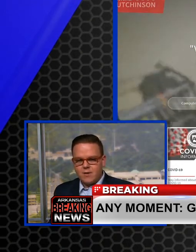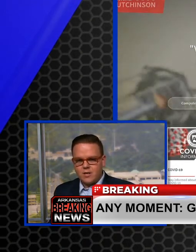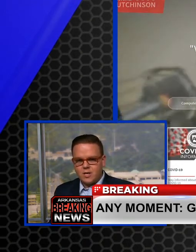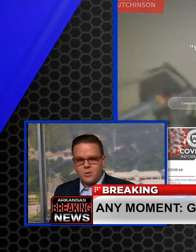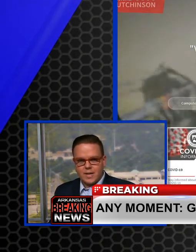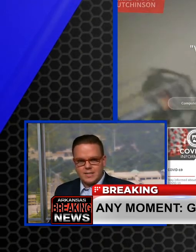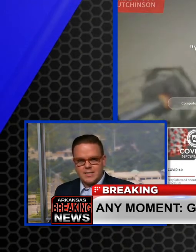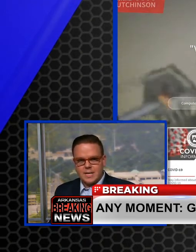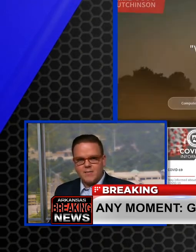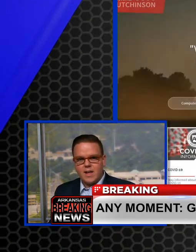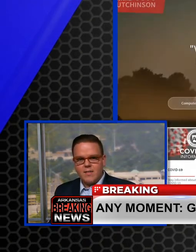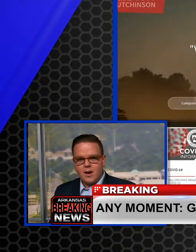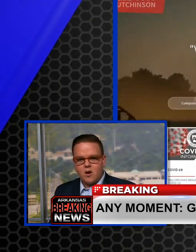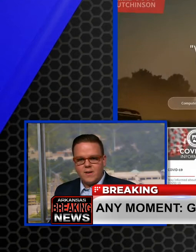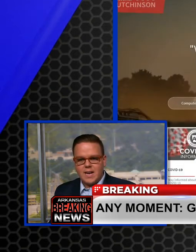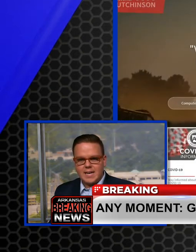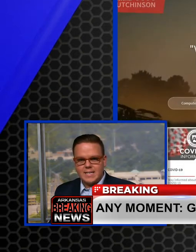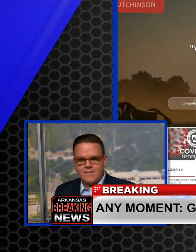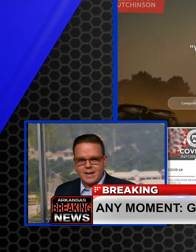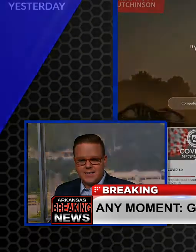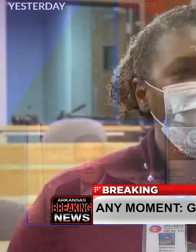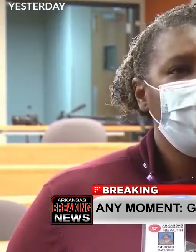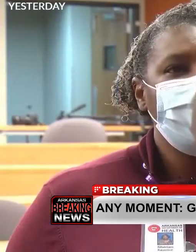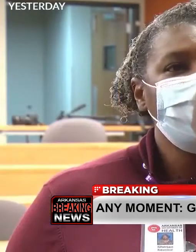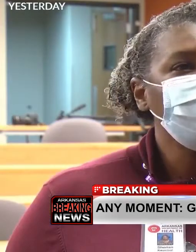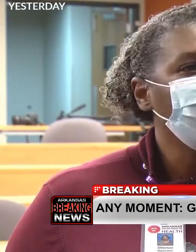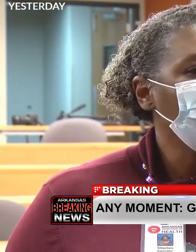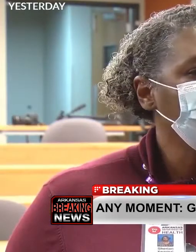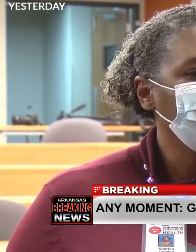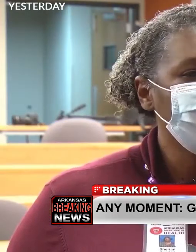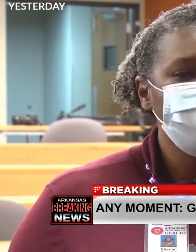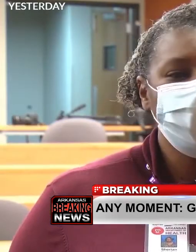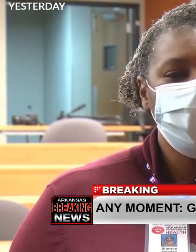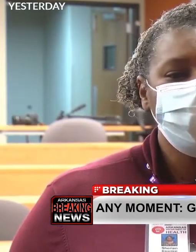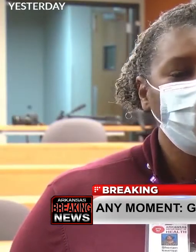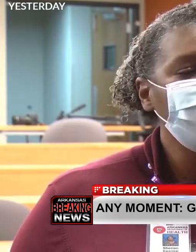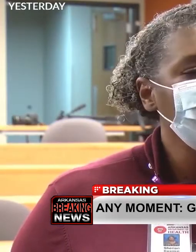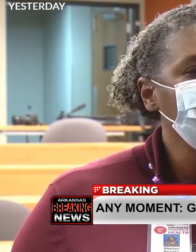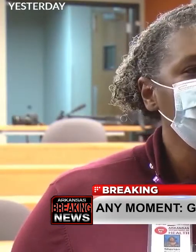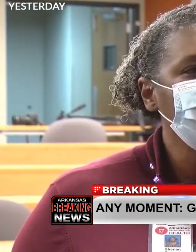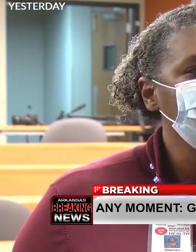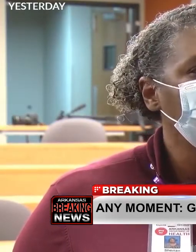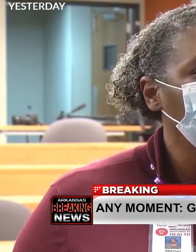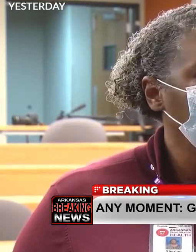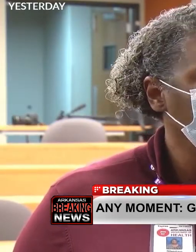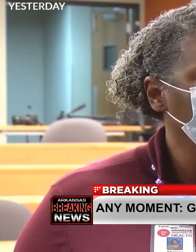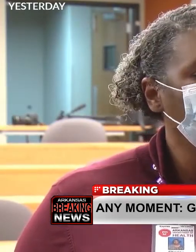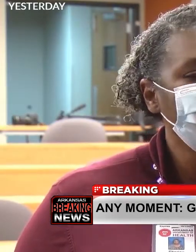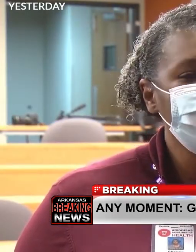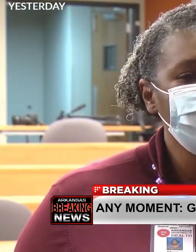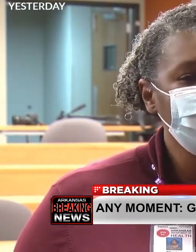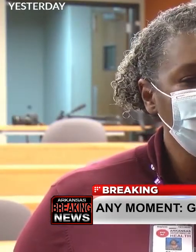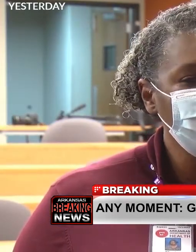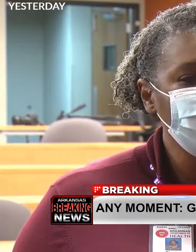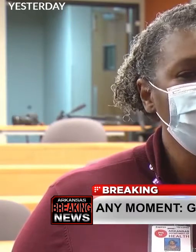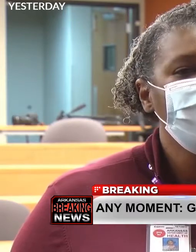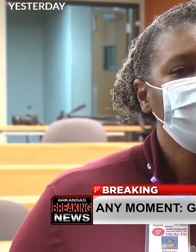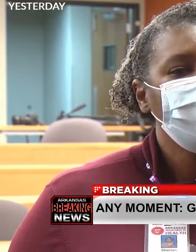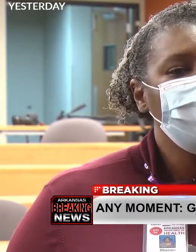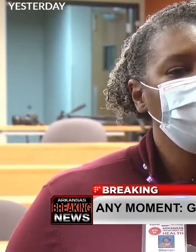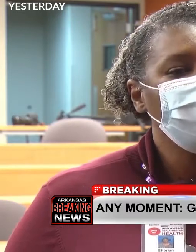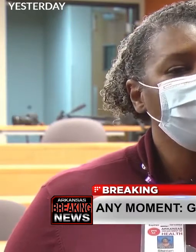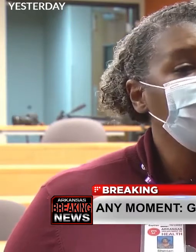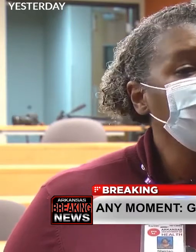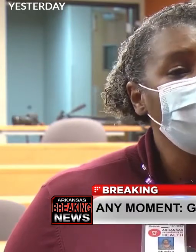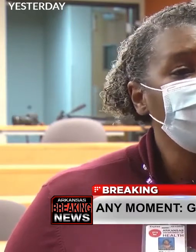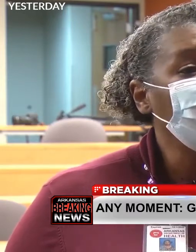state of Arkansas to receive that COVID-19 vaccine. It felt awesome to break history, to say, hey, the vaccine is here. You